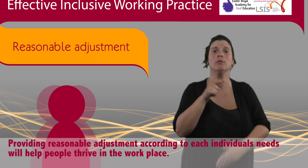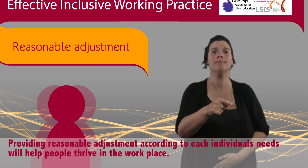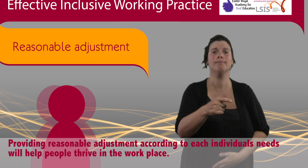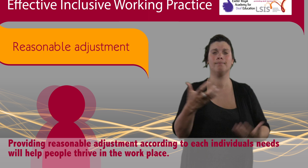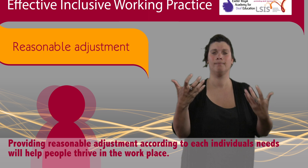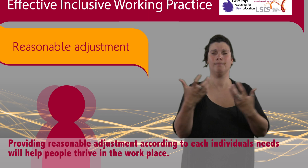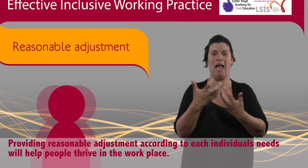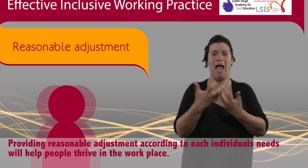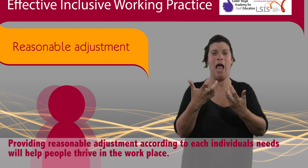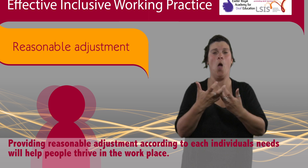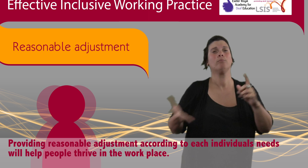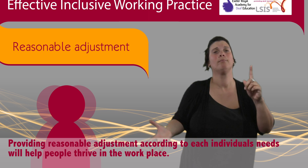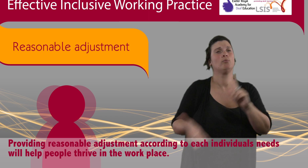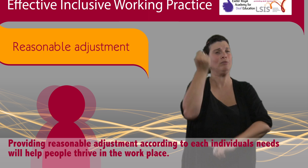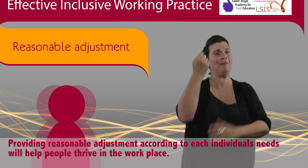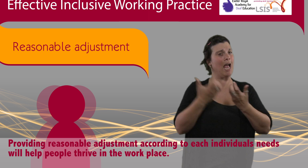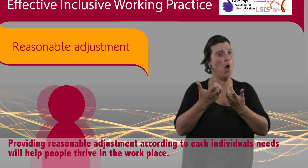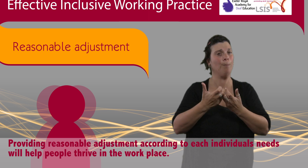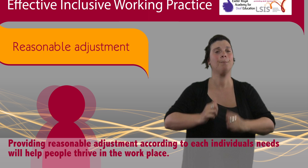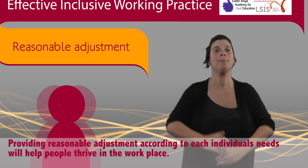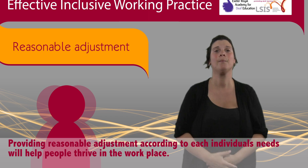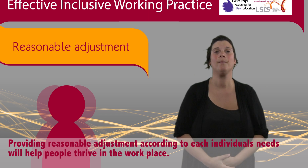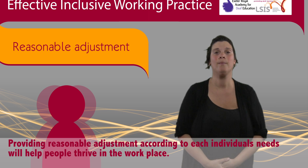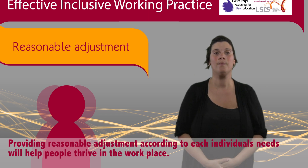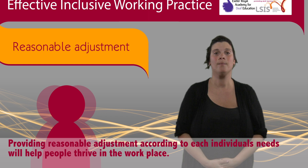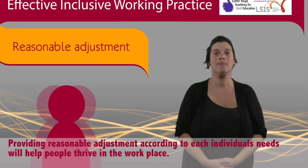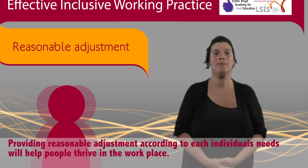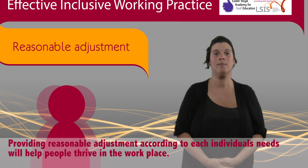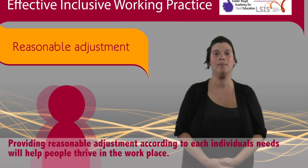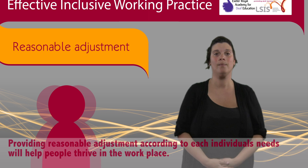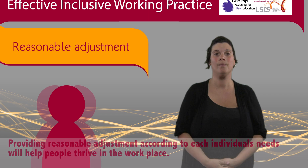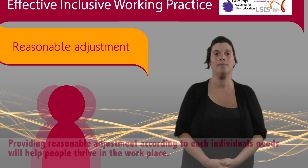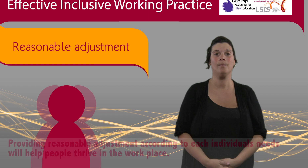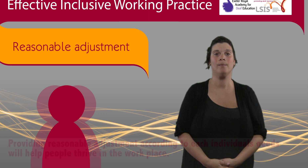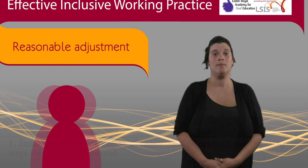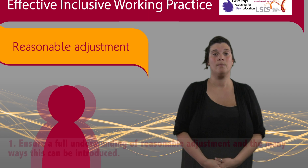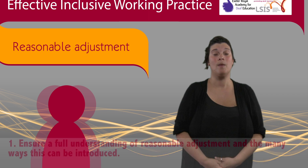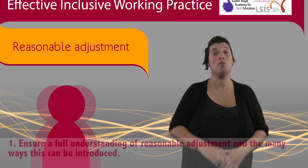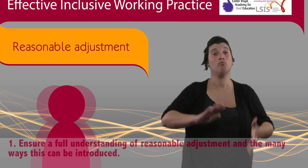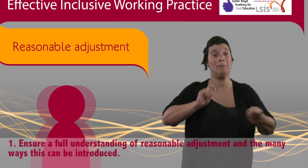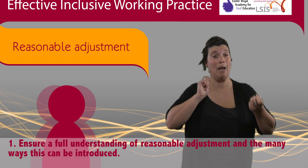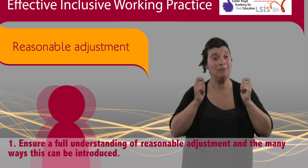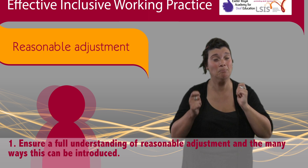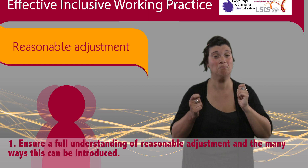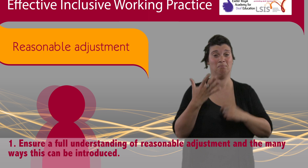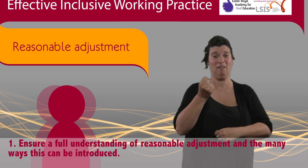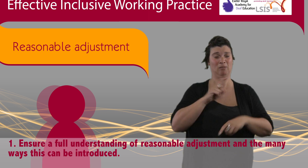each individual's needs will help people thrive in the workplace. Ensure a full understanding